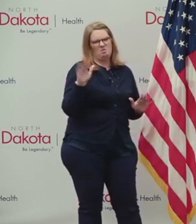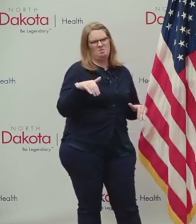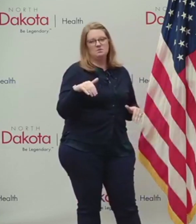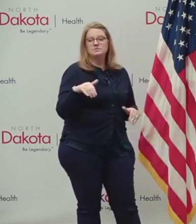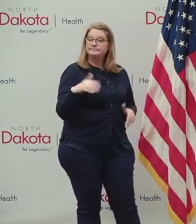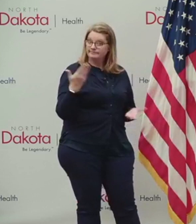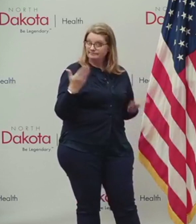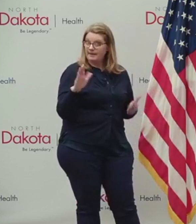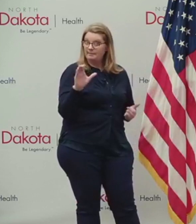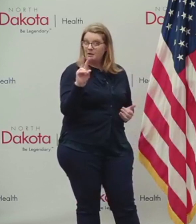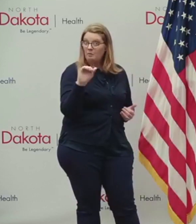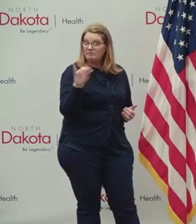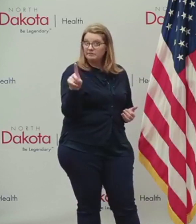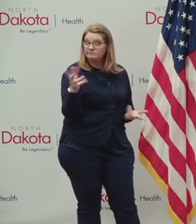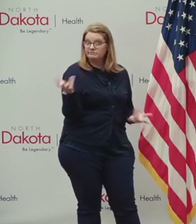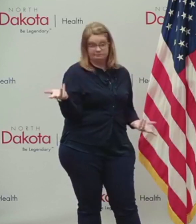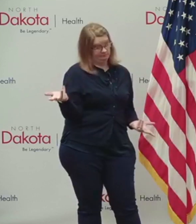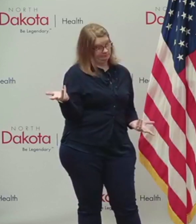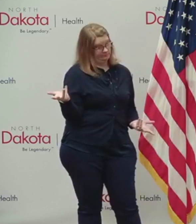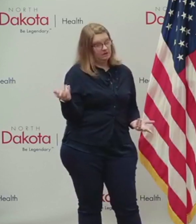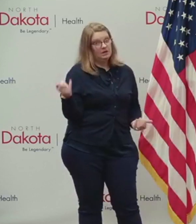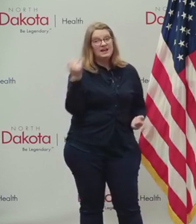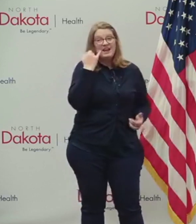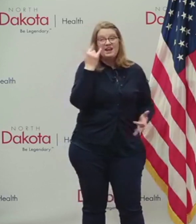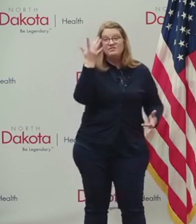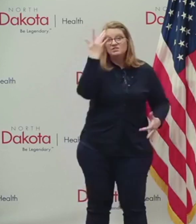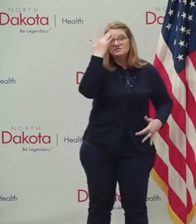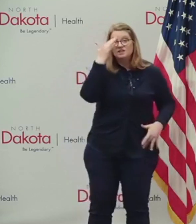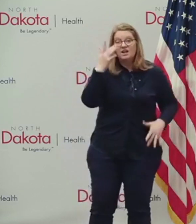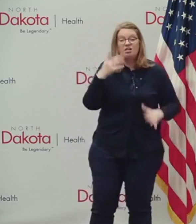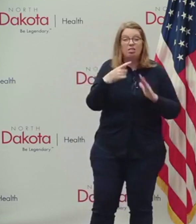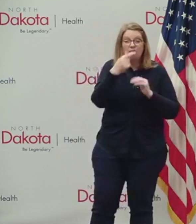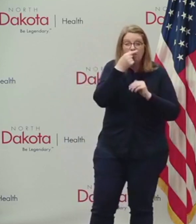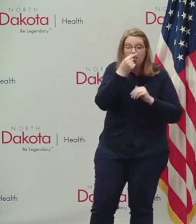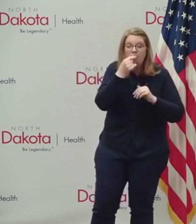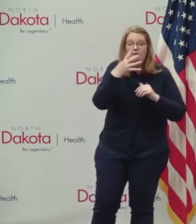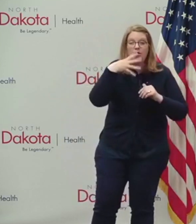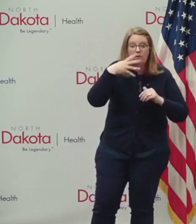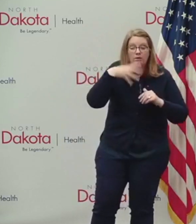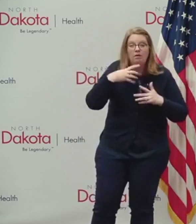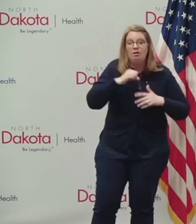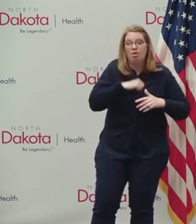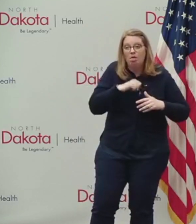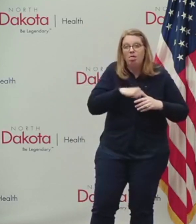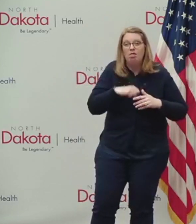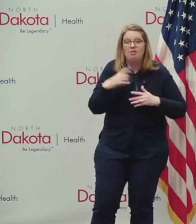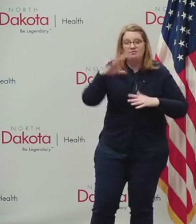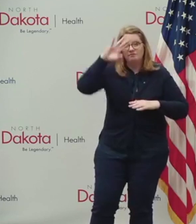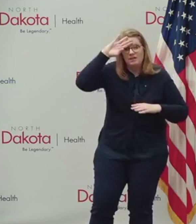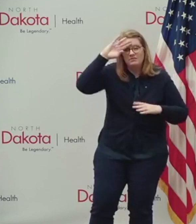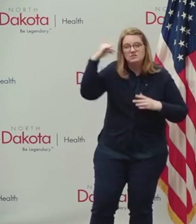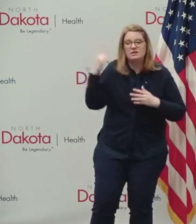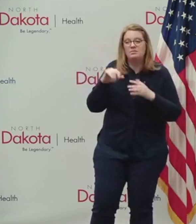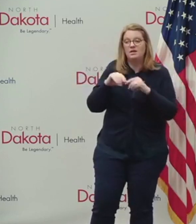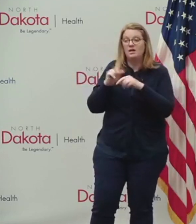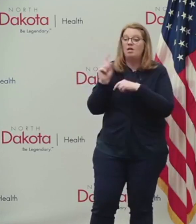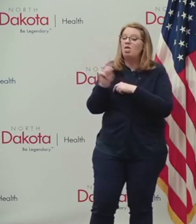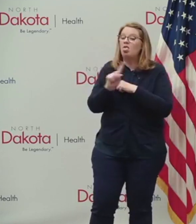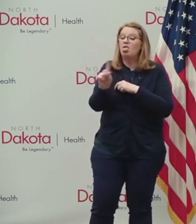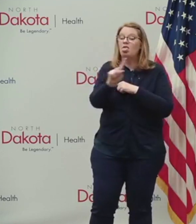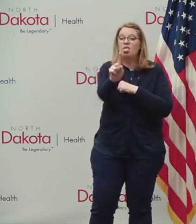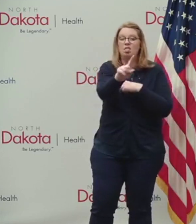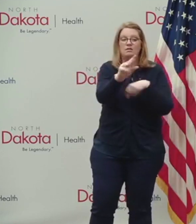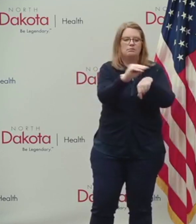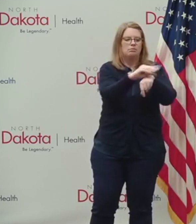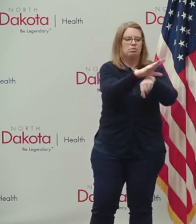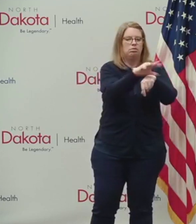you're interacting with other people when you're symptomatic could lead to others getting sick, which lead to others getting sick,